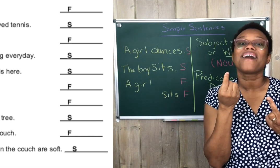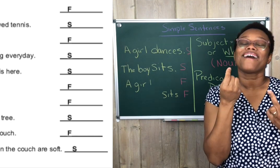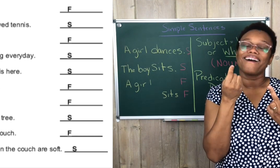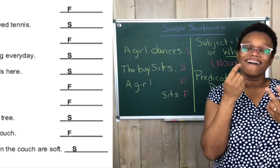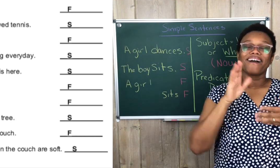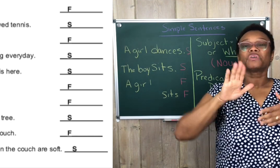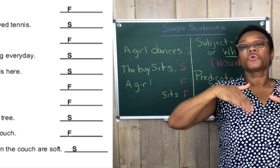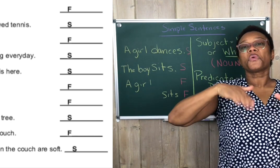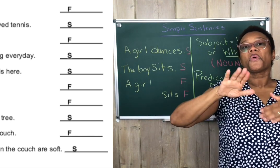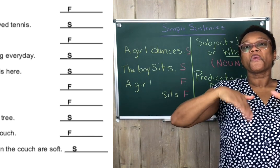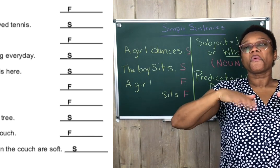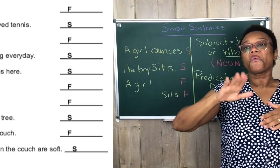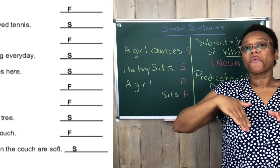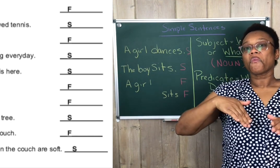She walks the dog.